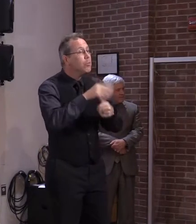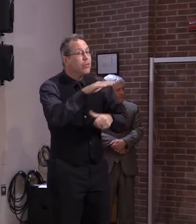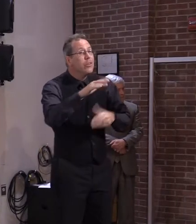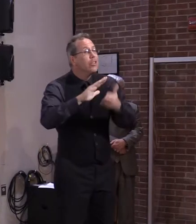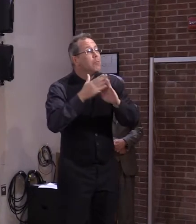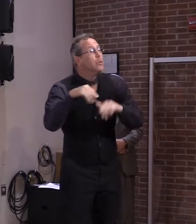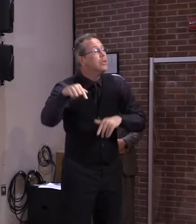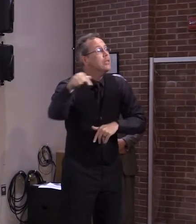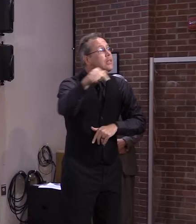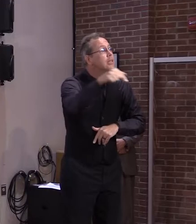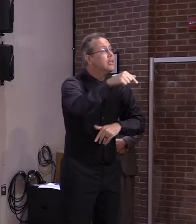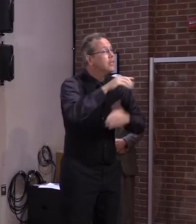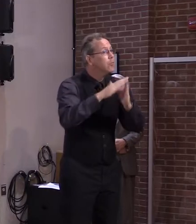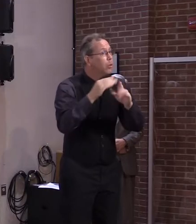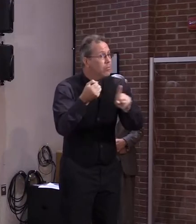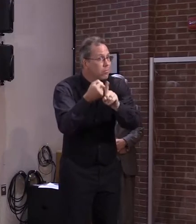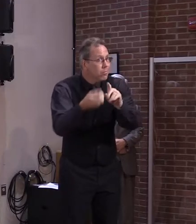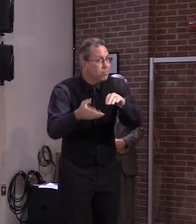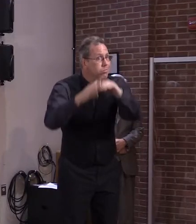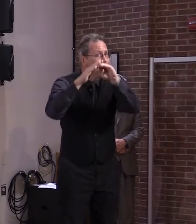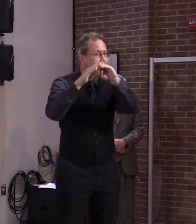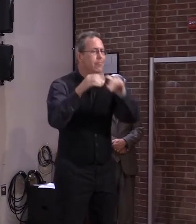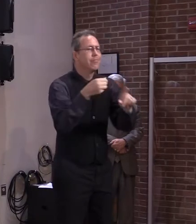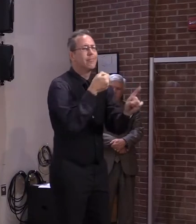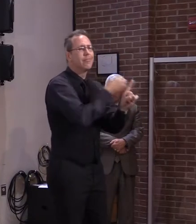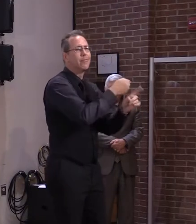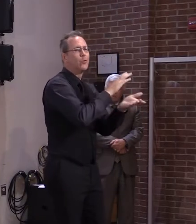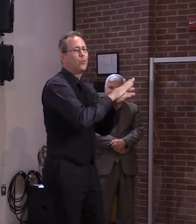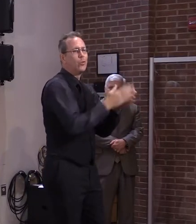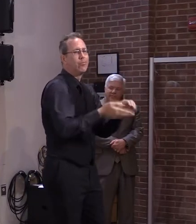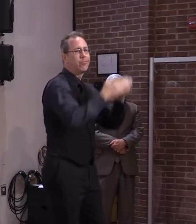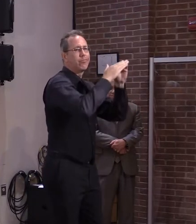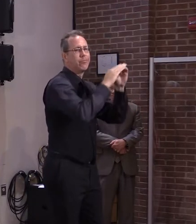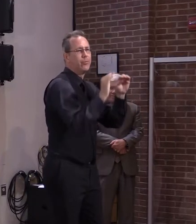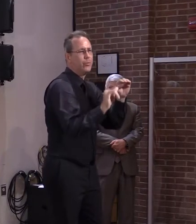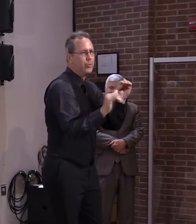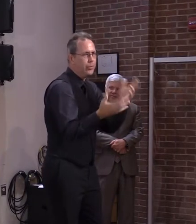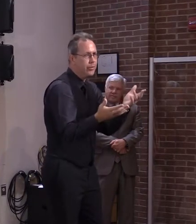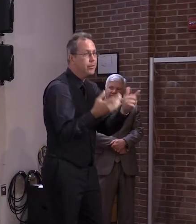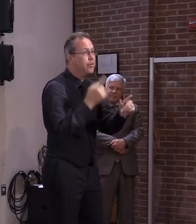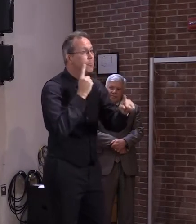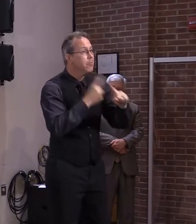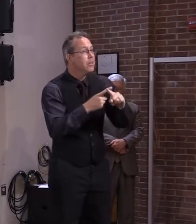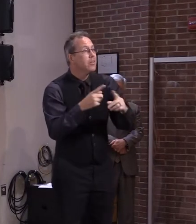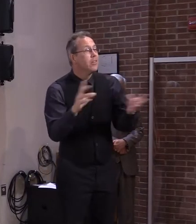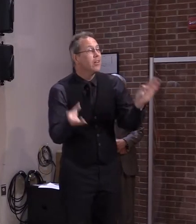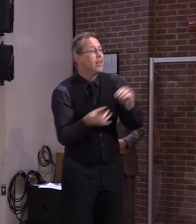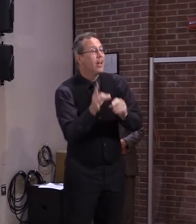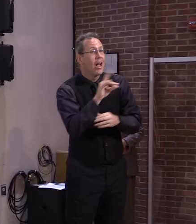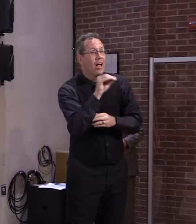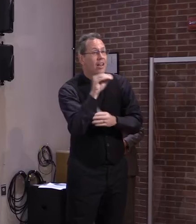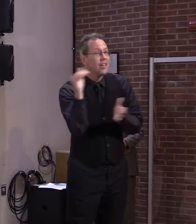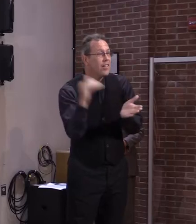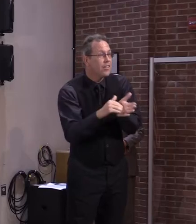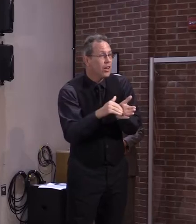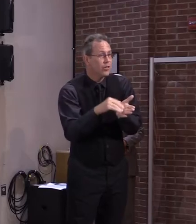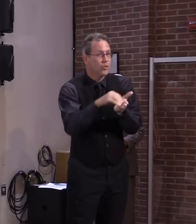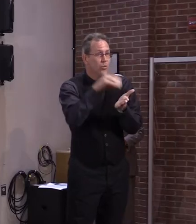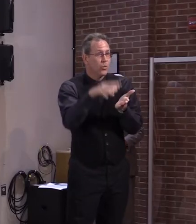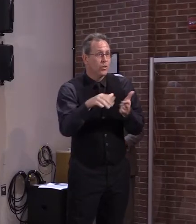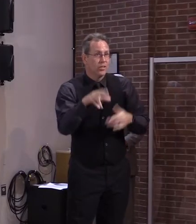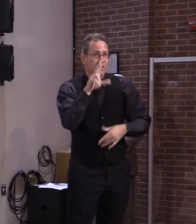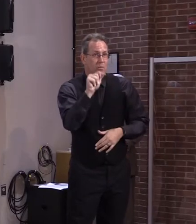schools. And when you have 80,000 kids in school, again, from a percentage standpoint, it's a pretty low number.